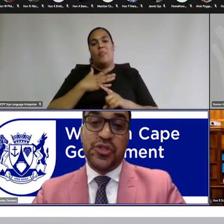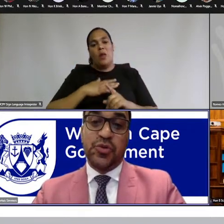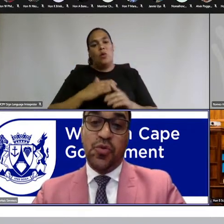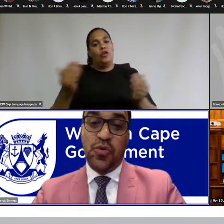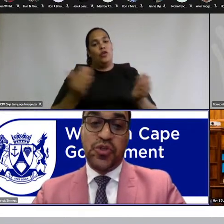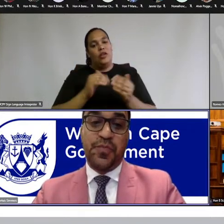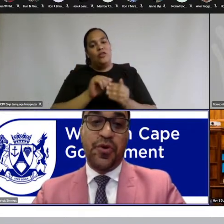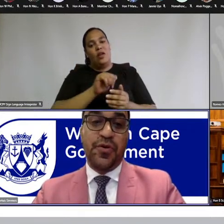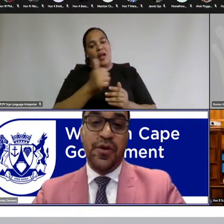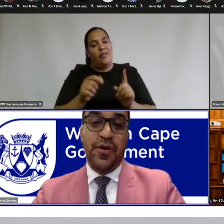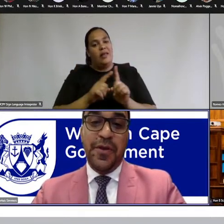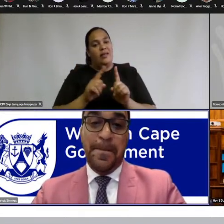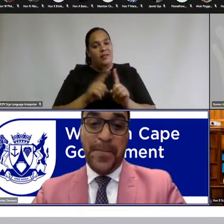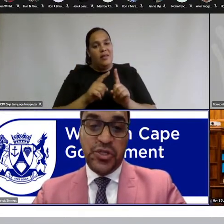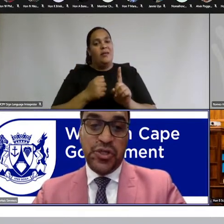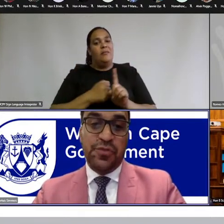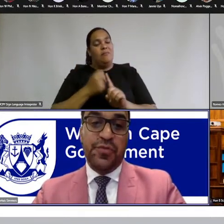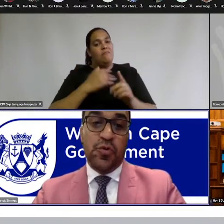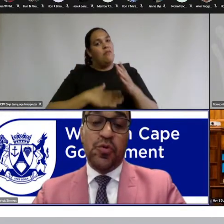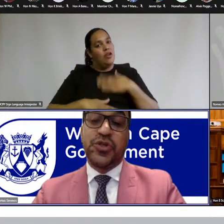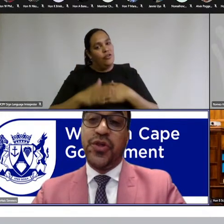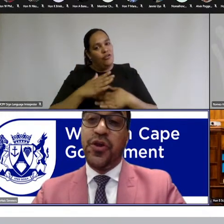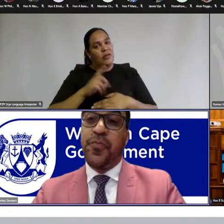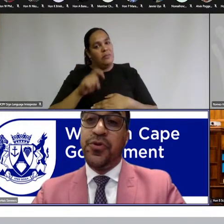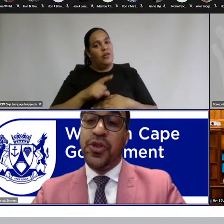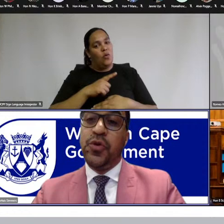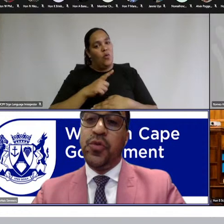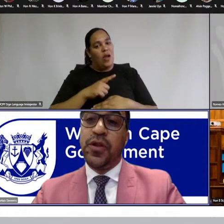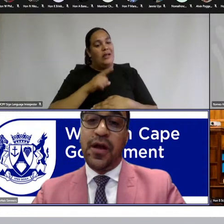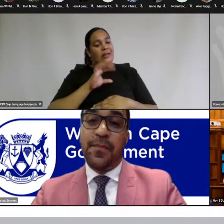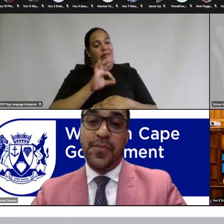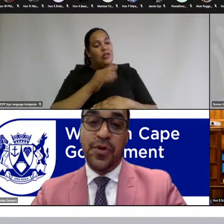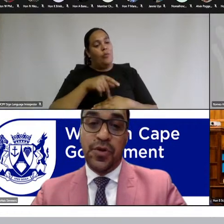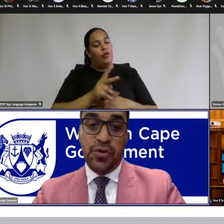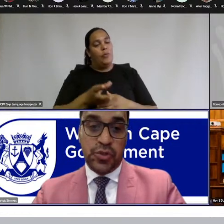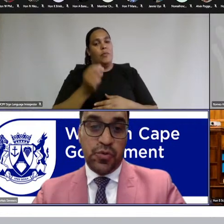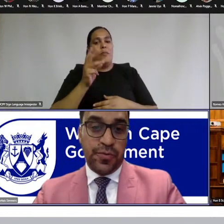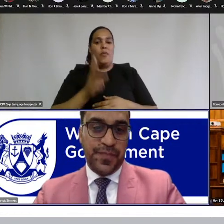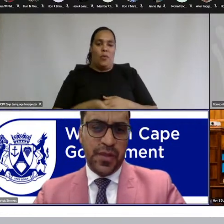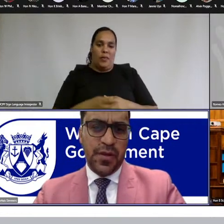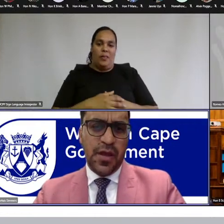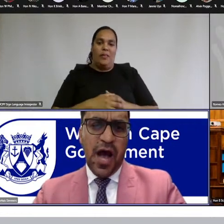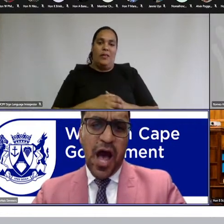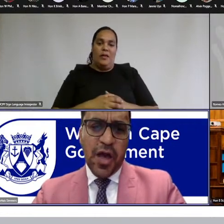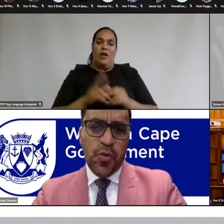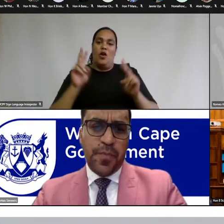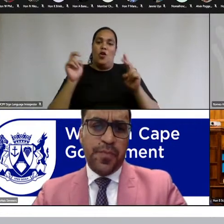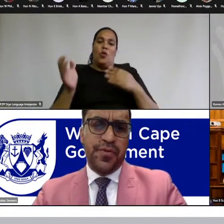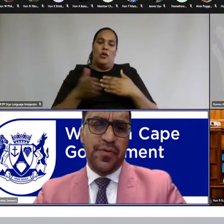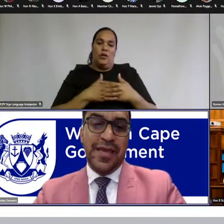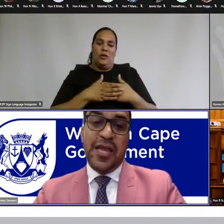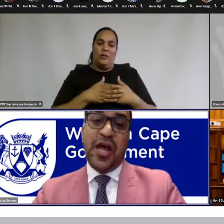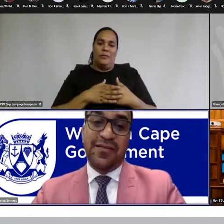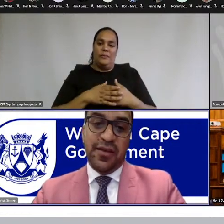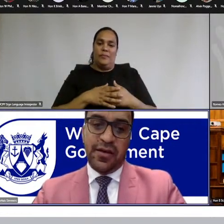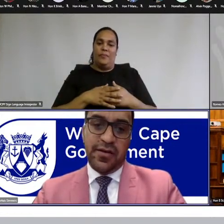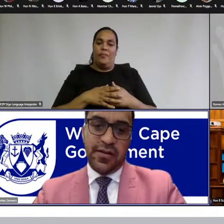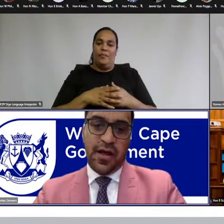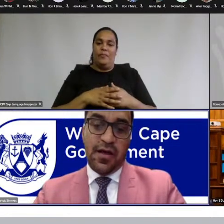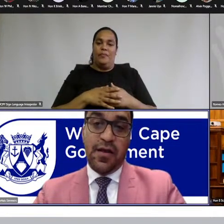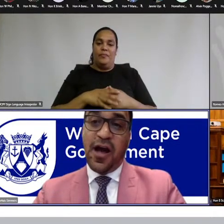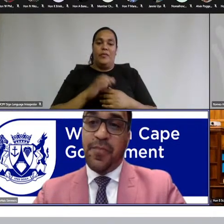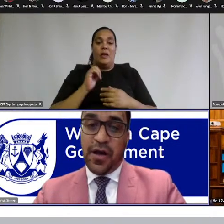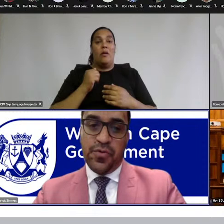encourage others to also be patient because their opportunity will come." Close quote. Haar hoop het